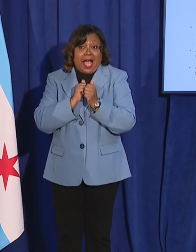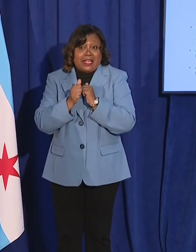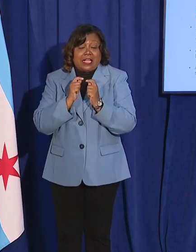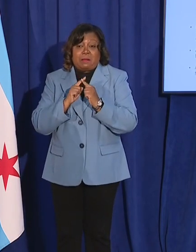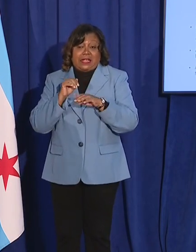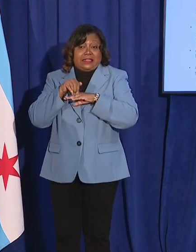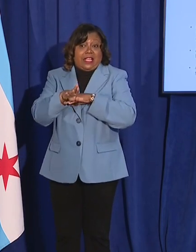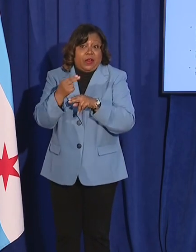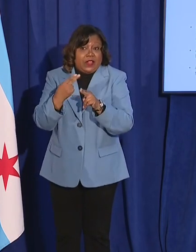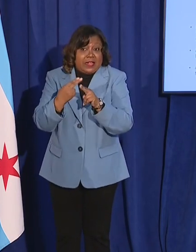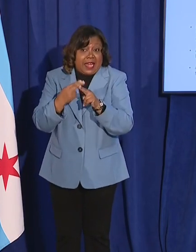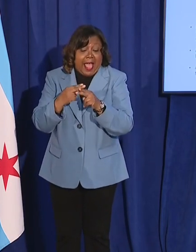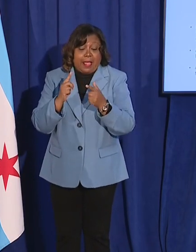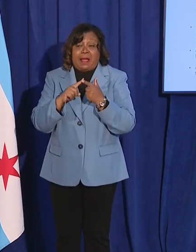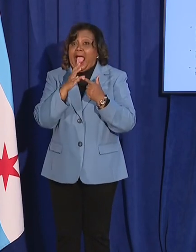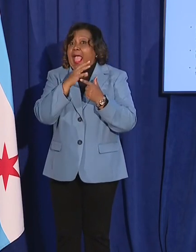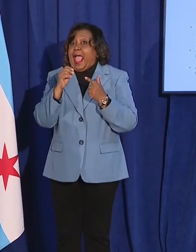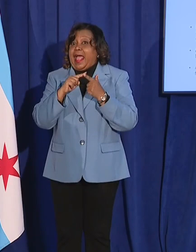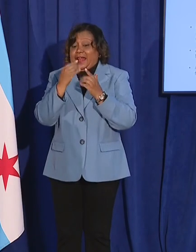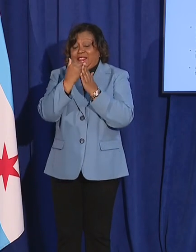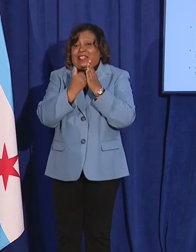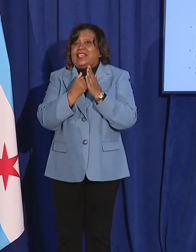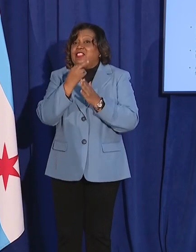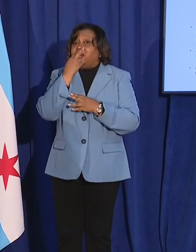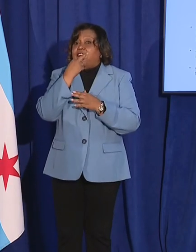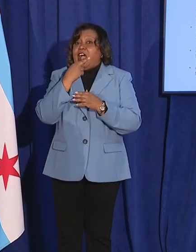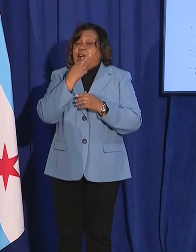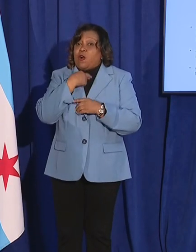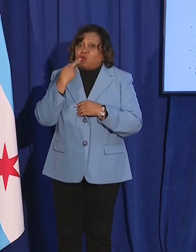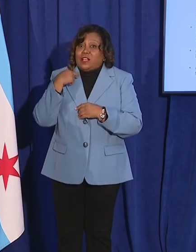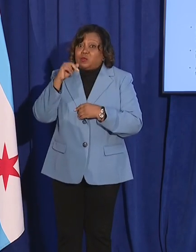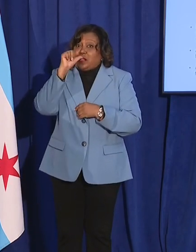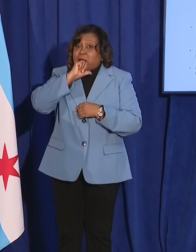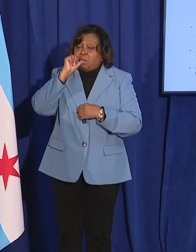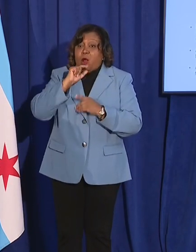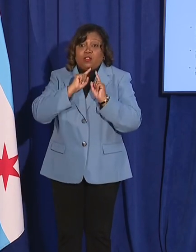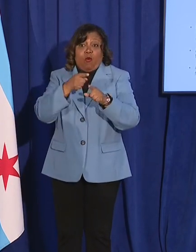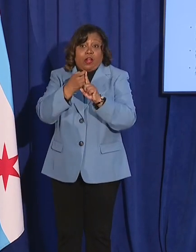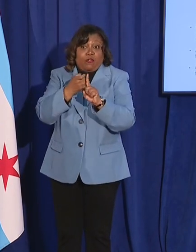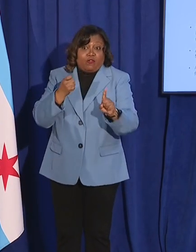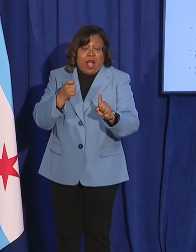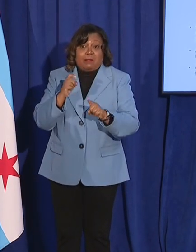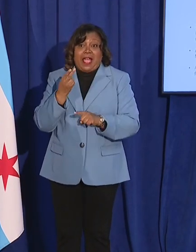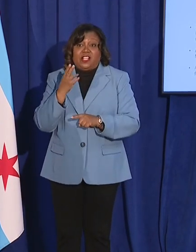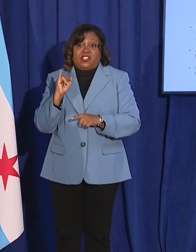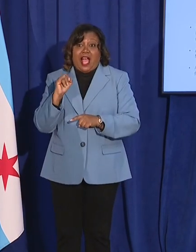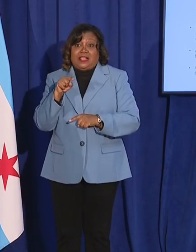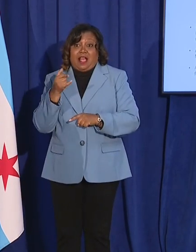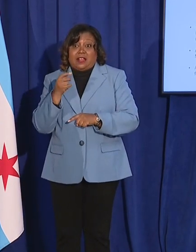by submitting their name and the list of residents and bars they ordered from at